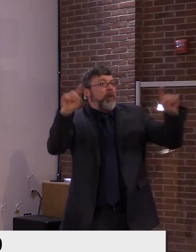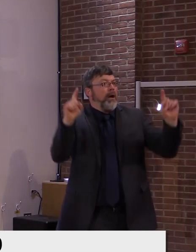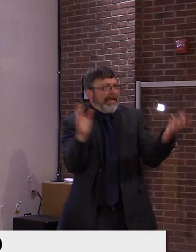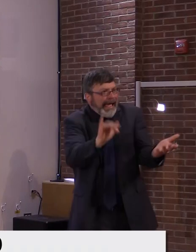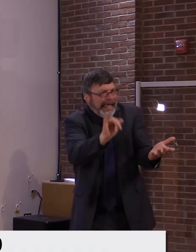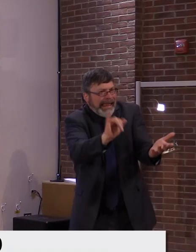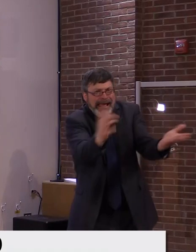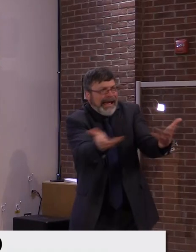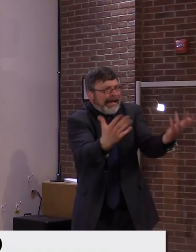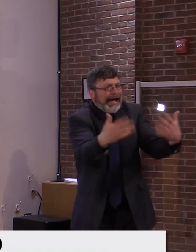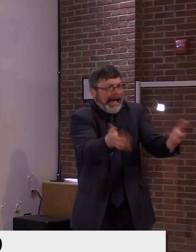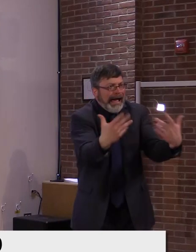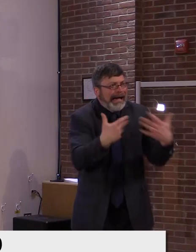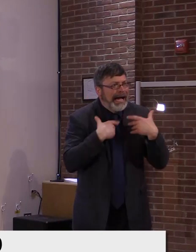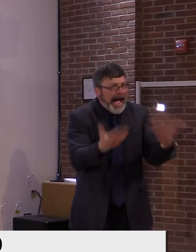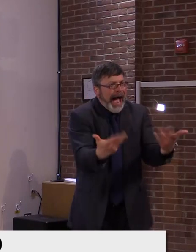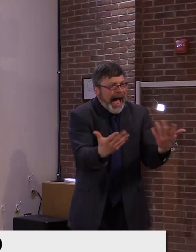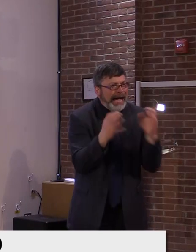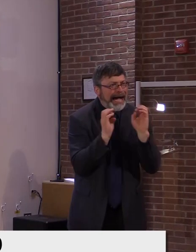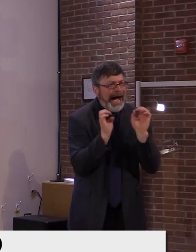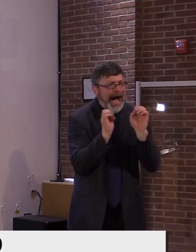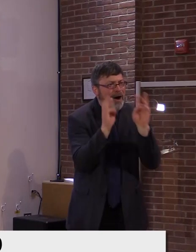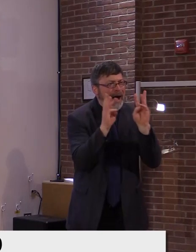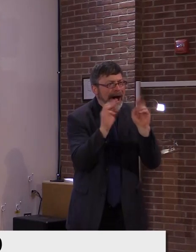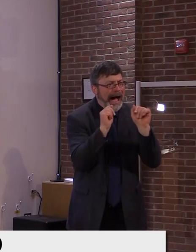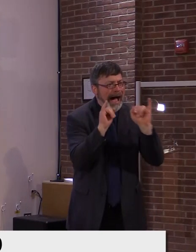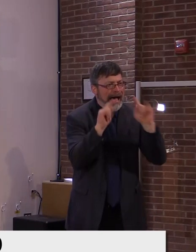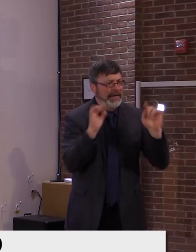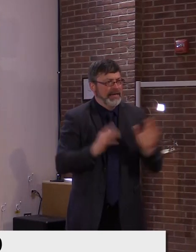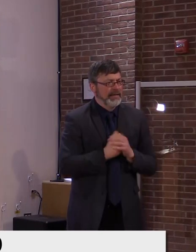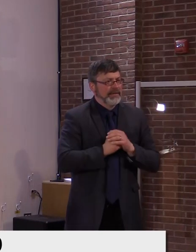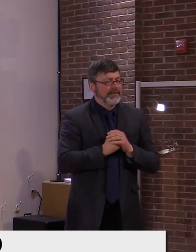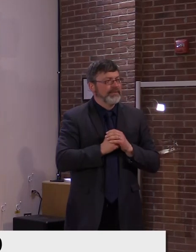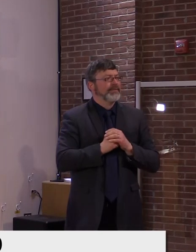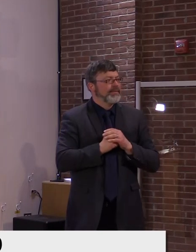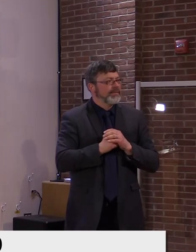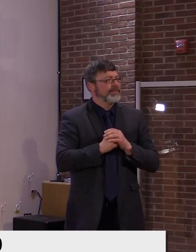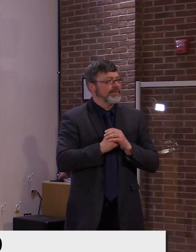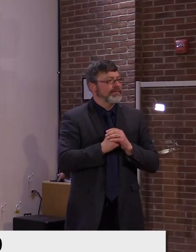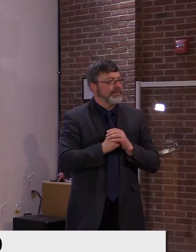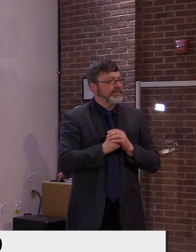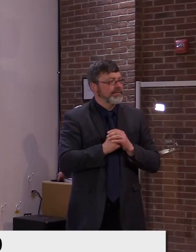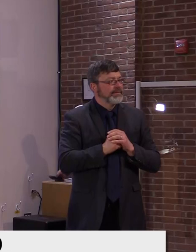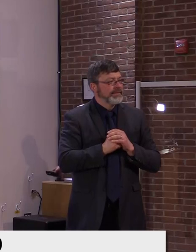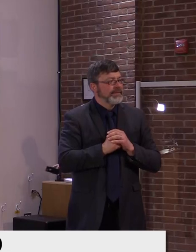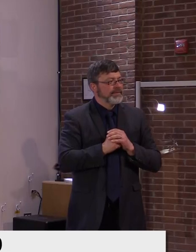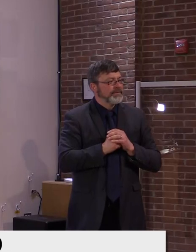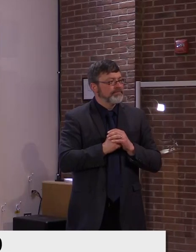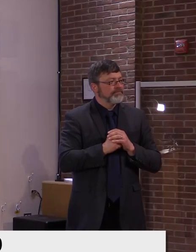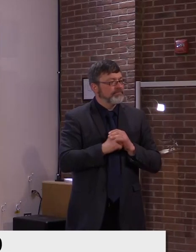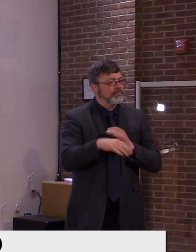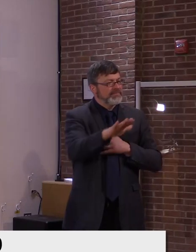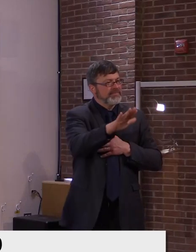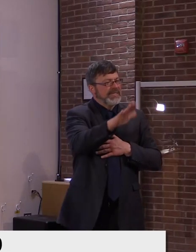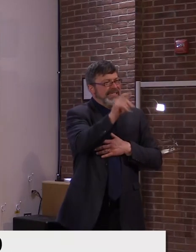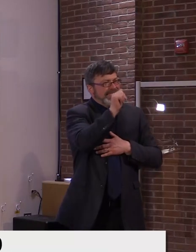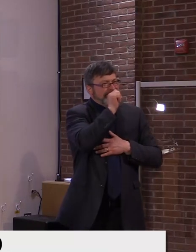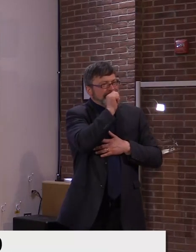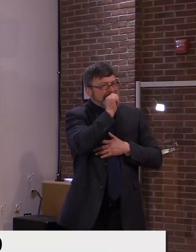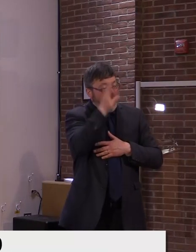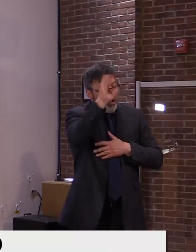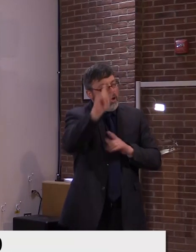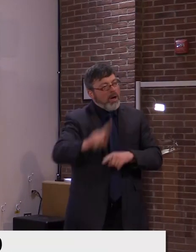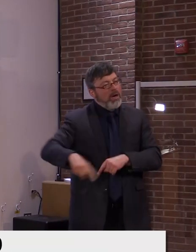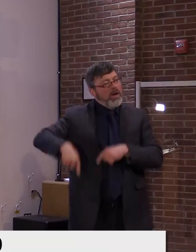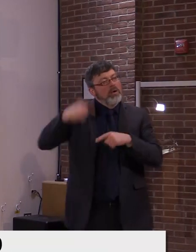us, but I'm still in awe that a little over a year after this pandemic, we have safe and effective vaccines, and we are close